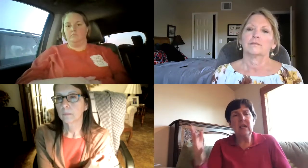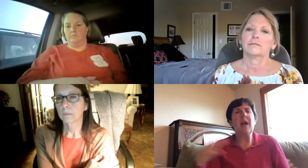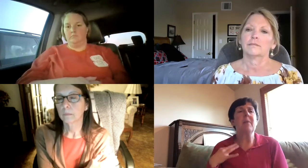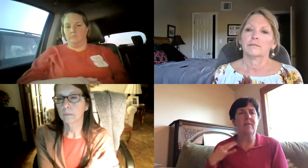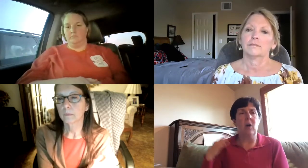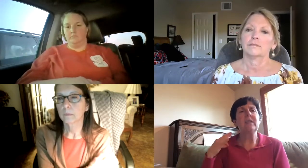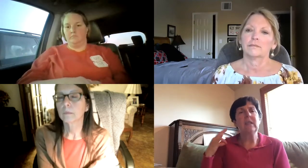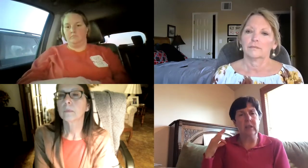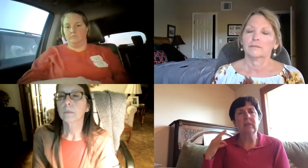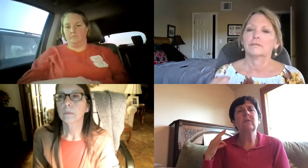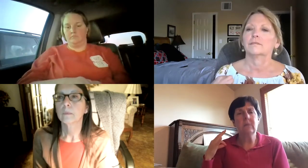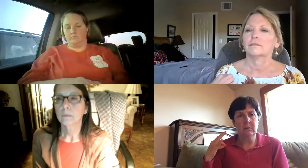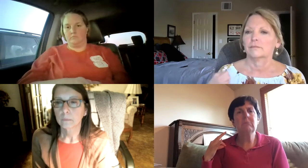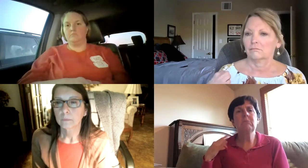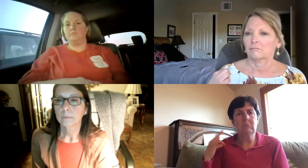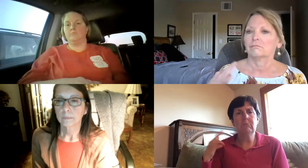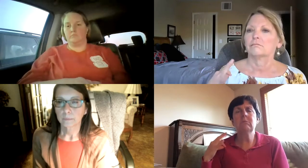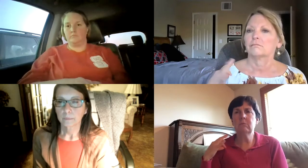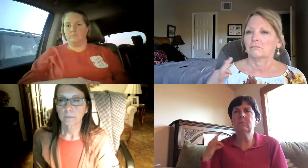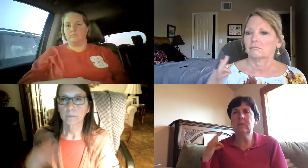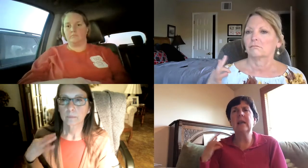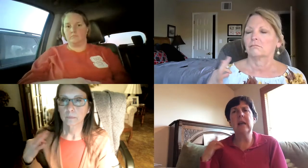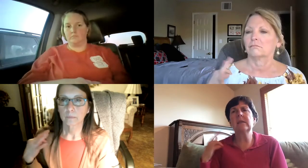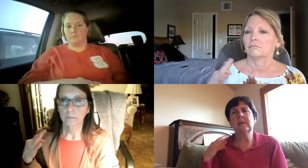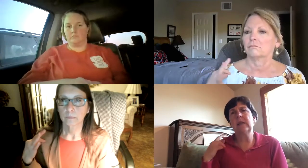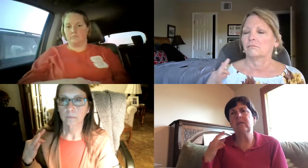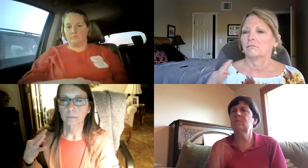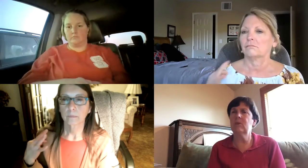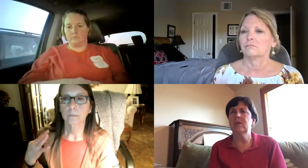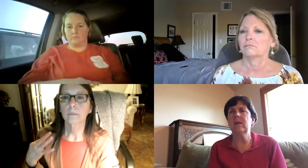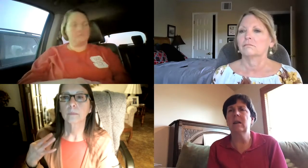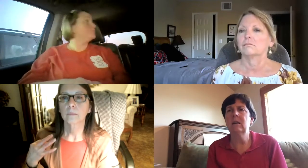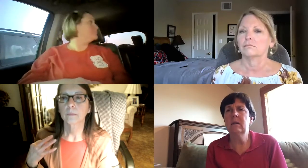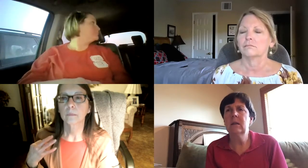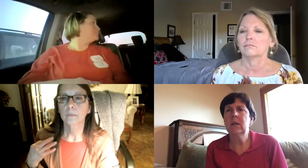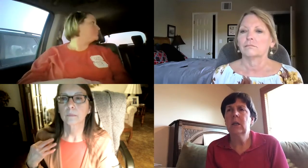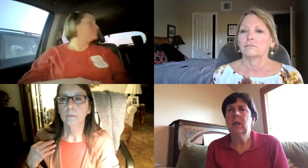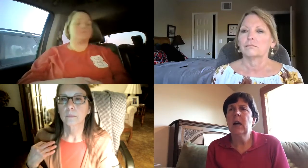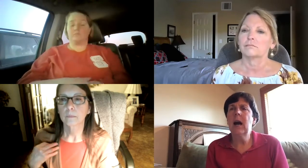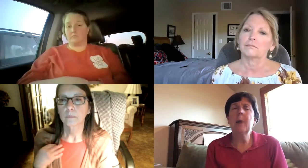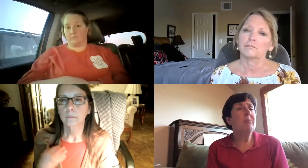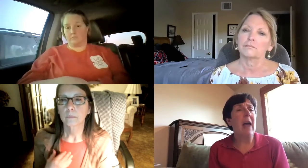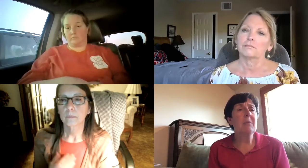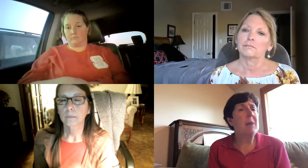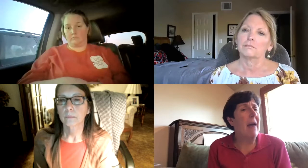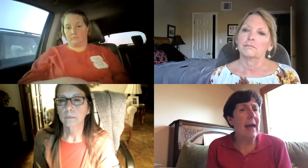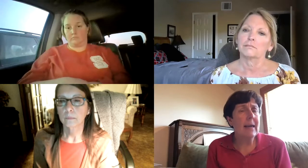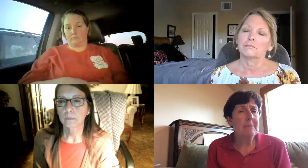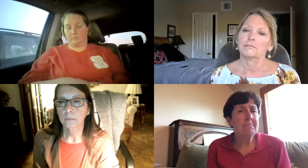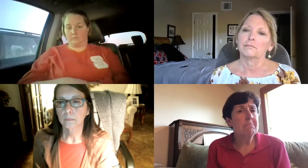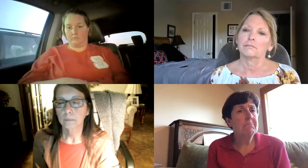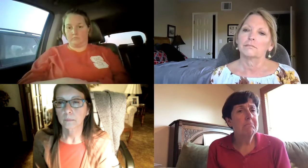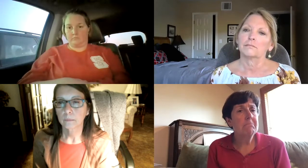any type of volunteering. And that's a good sign. Pack my